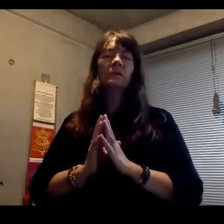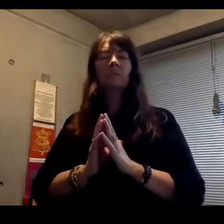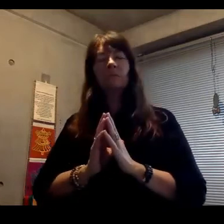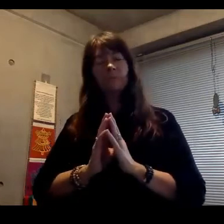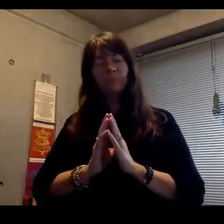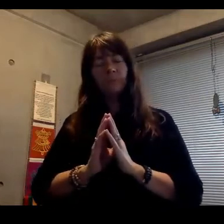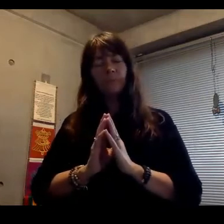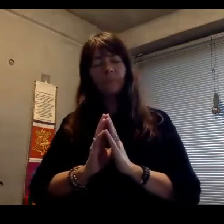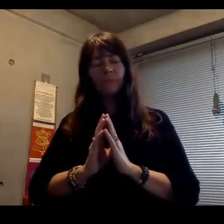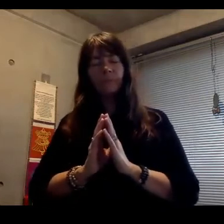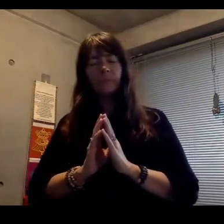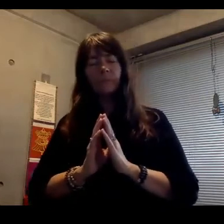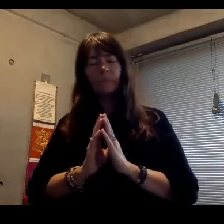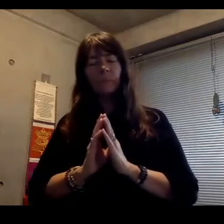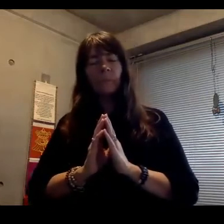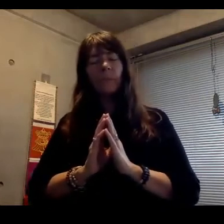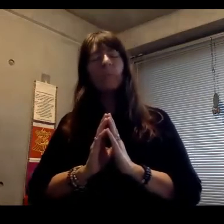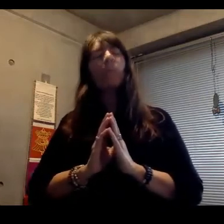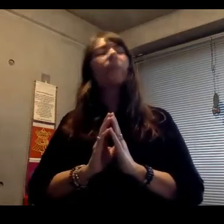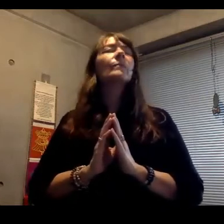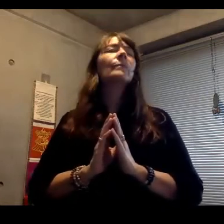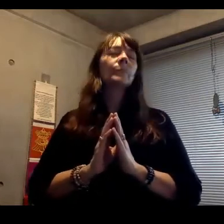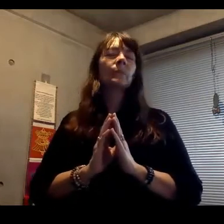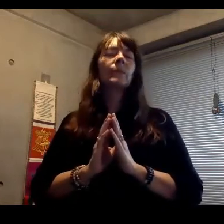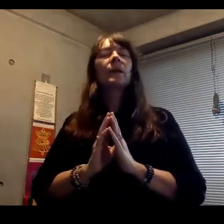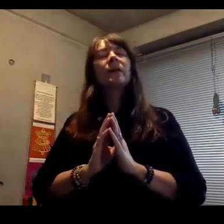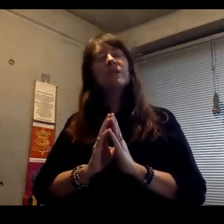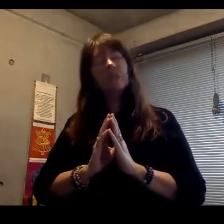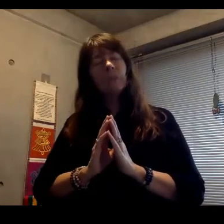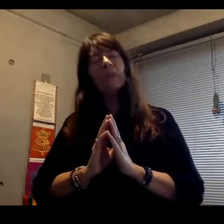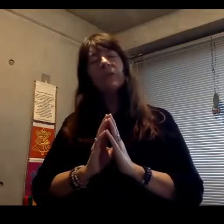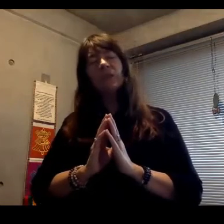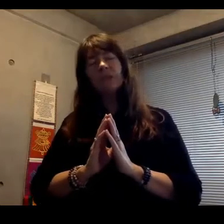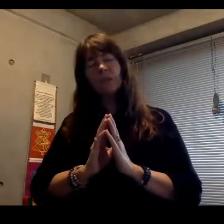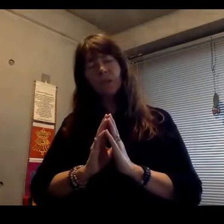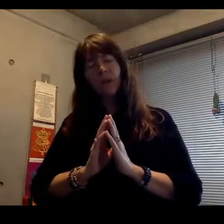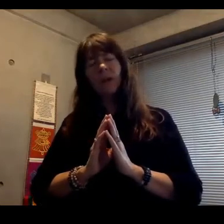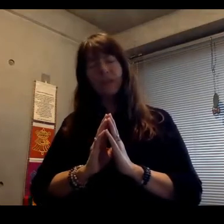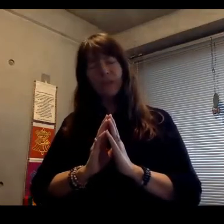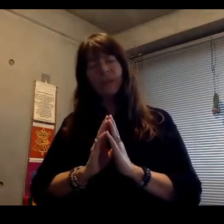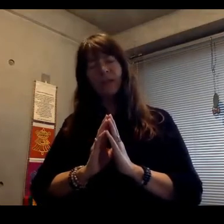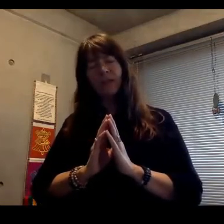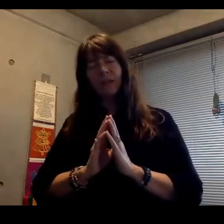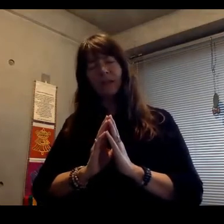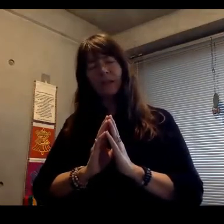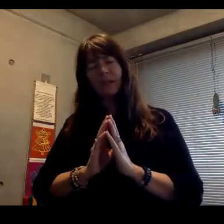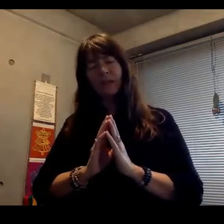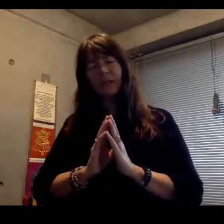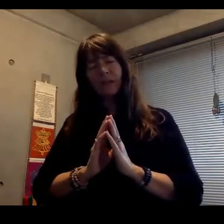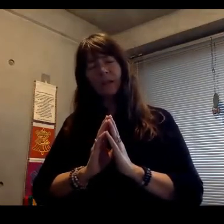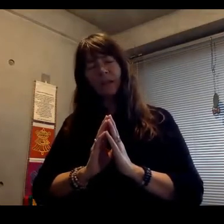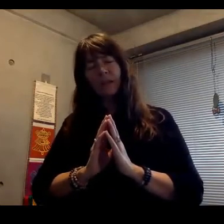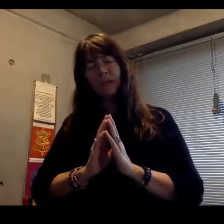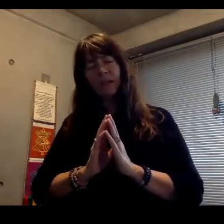So would this be like an out of body experience where you are? It is similar to this. You would call it this, yes.